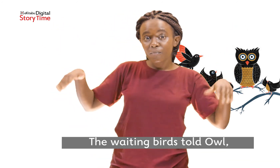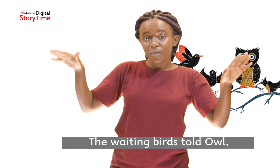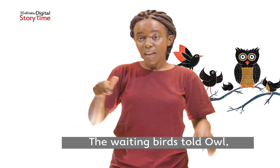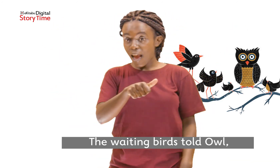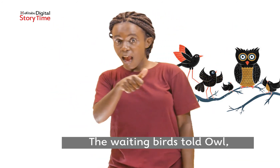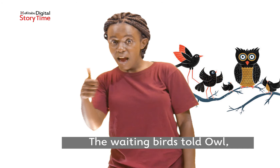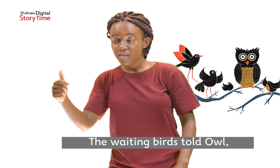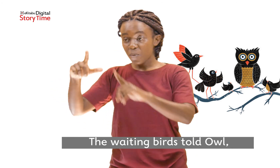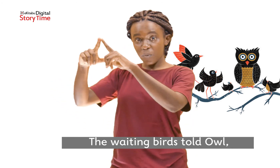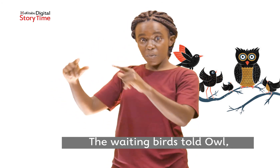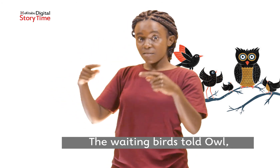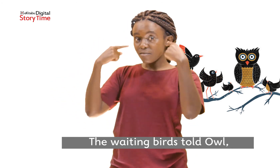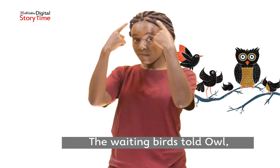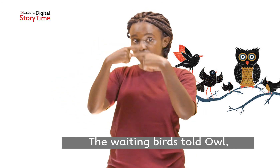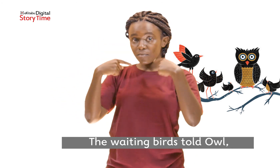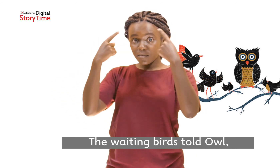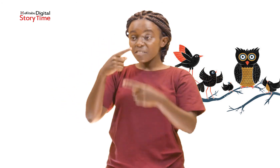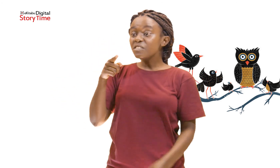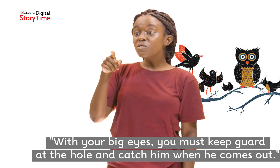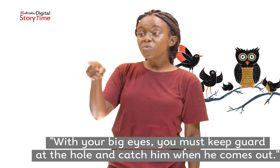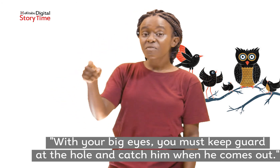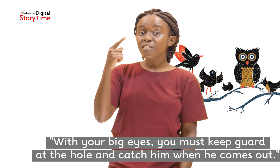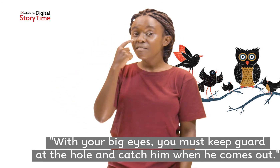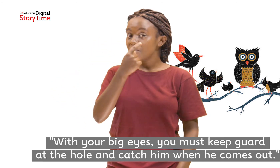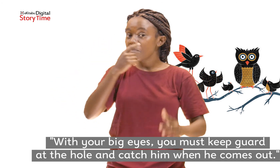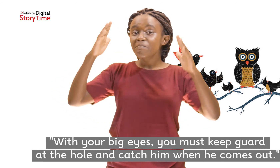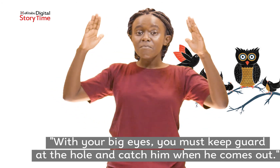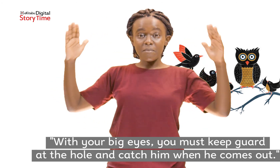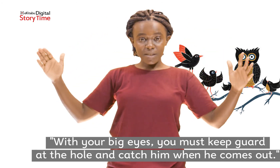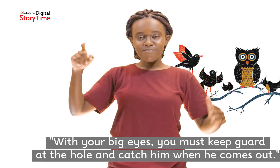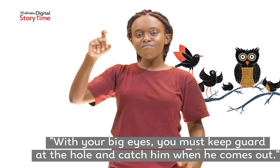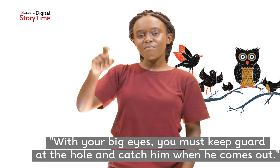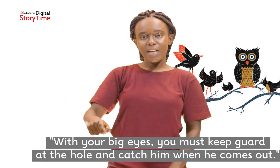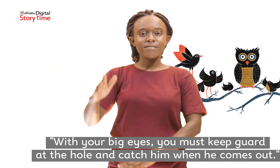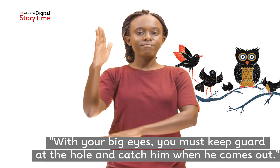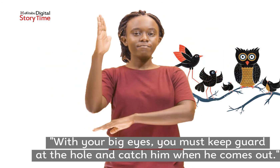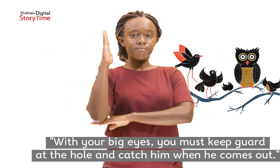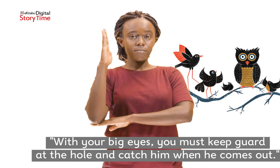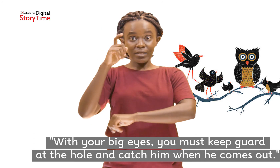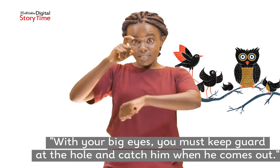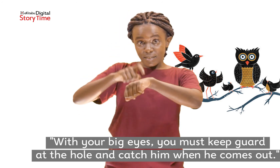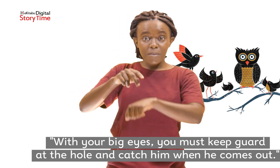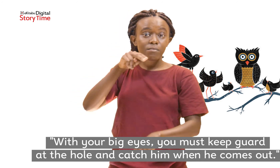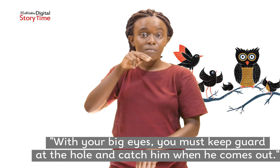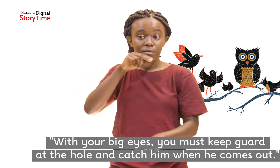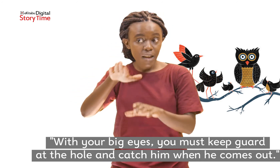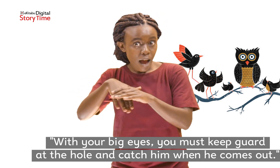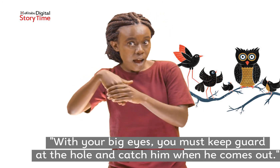The waiting birds told all, "With your big eyes, you must keep guard at the hole and catch him when he